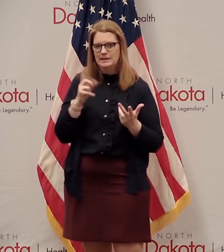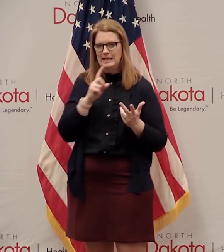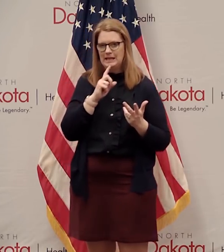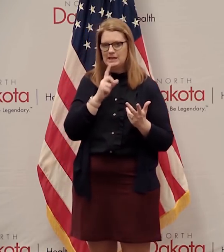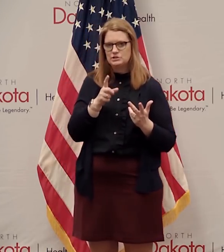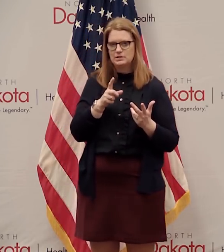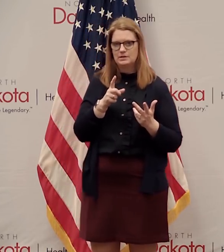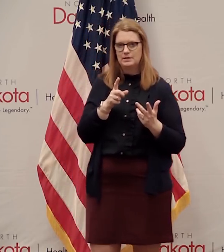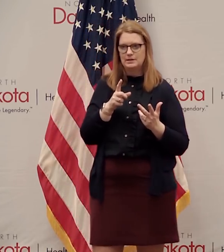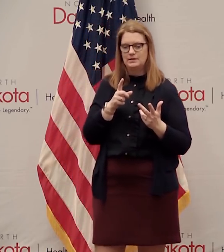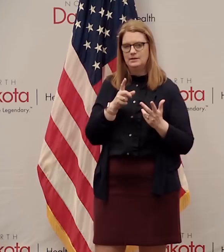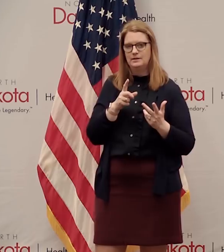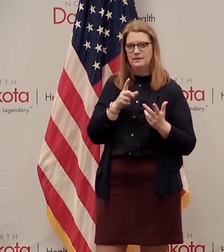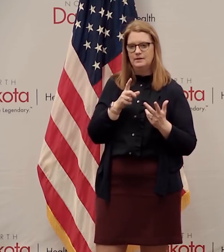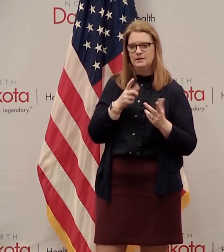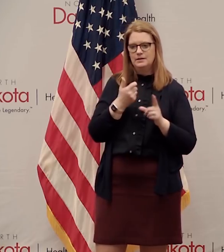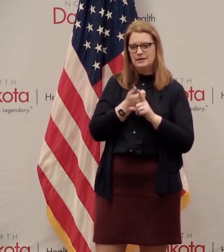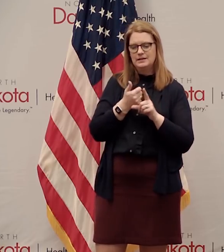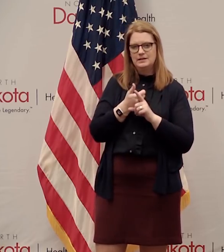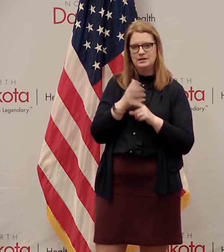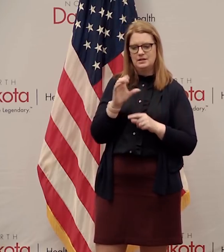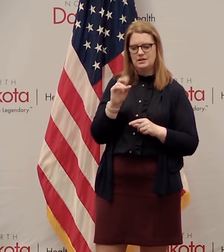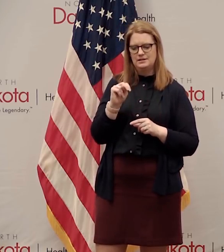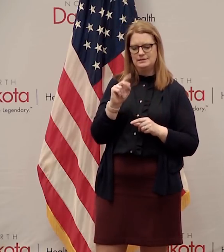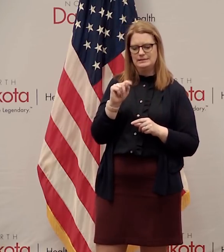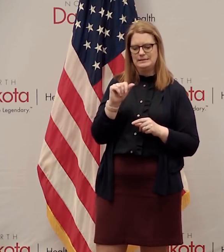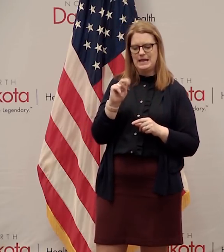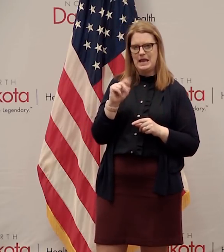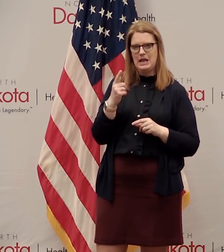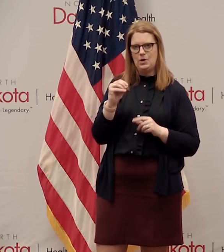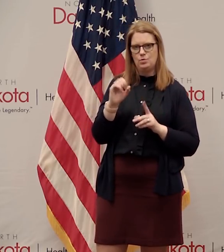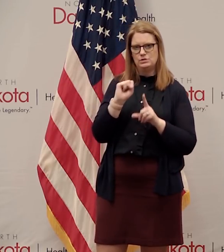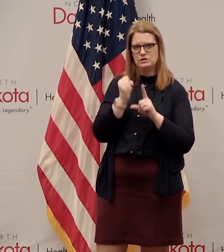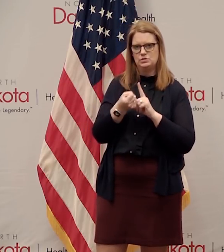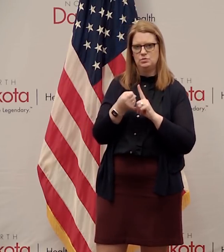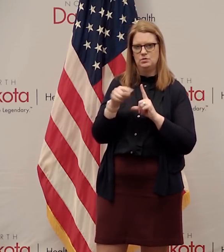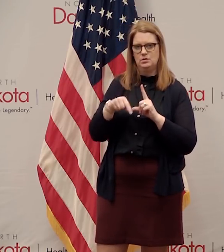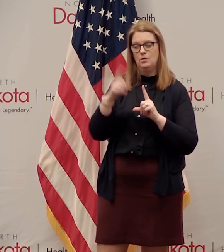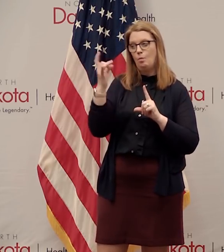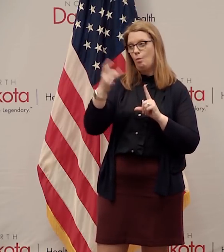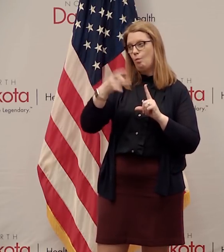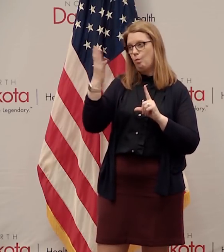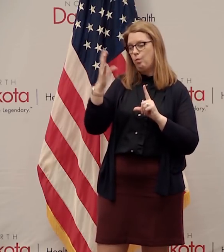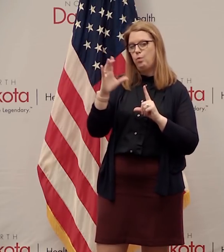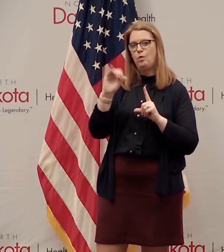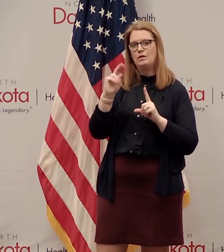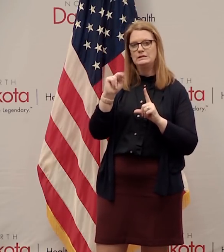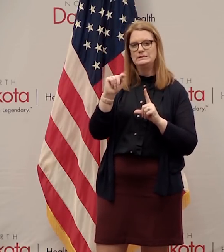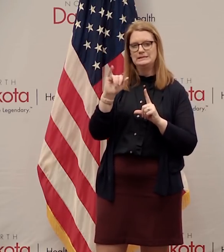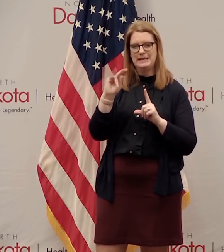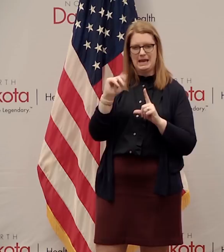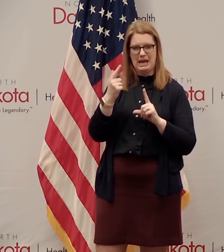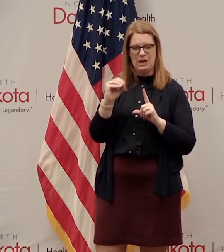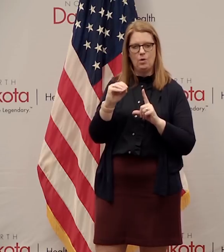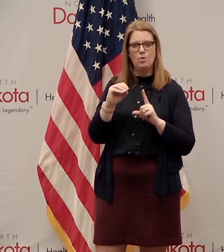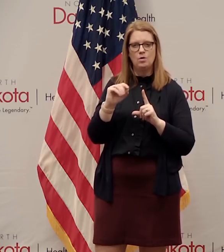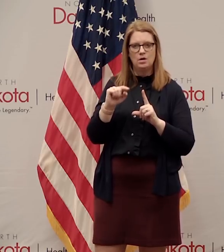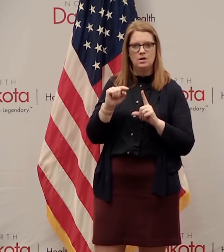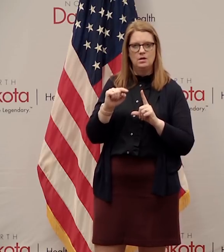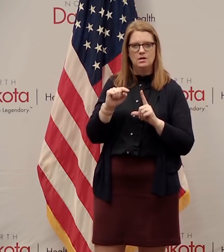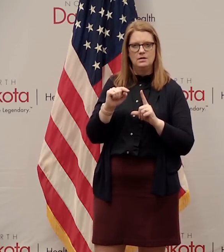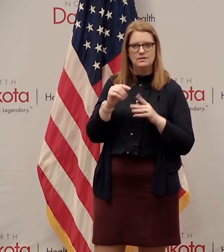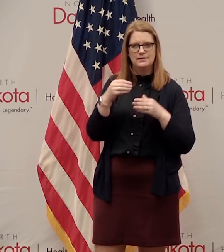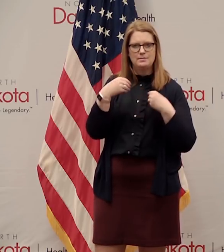actually academically, a contango situation. This has been labeled extreme contango, but this is a market options